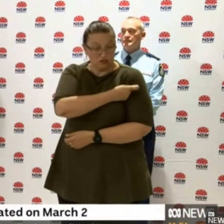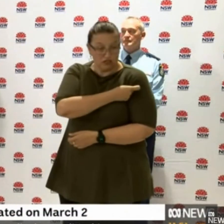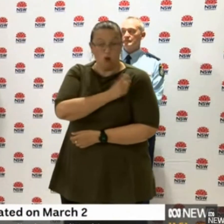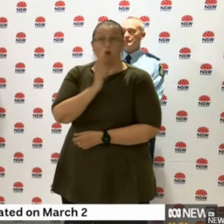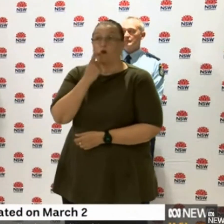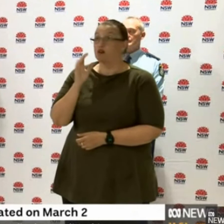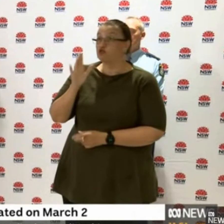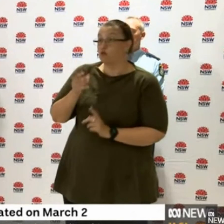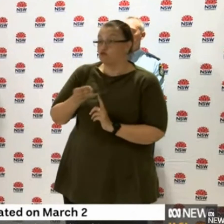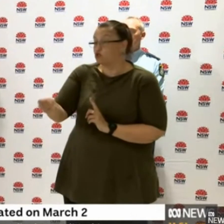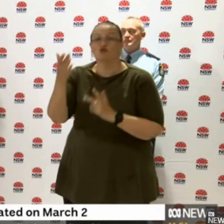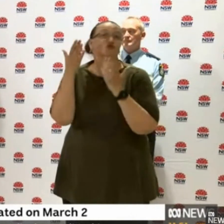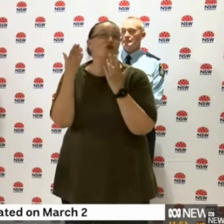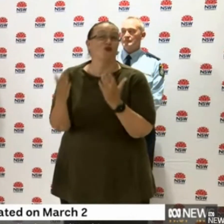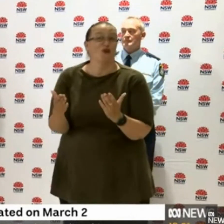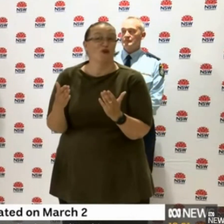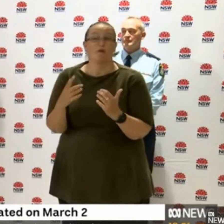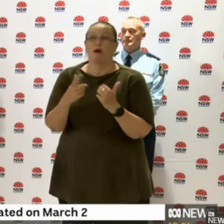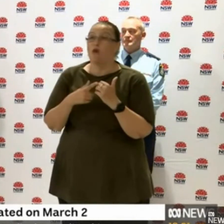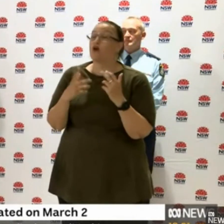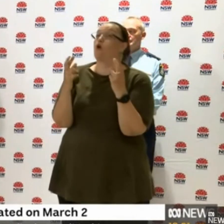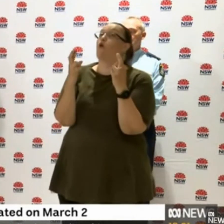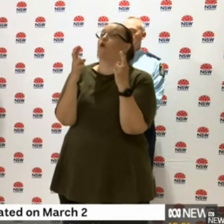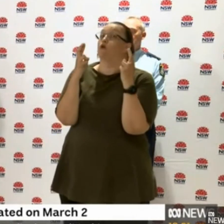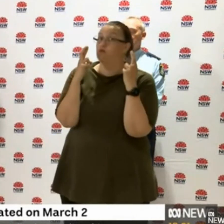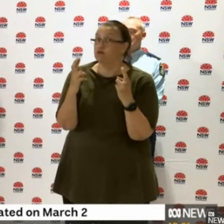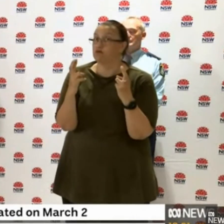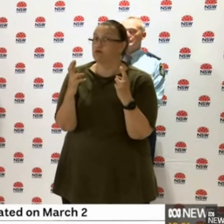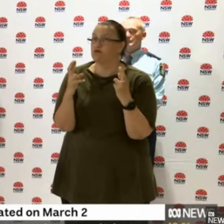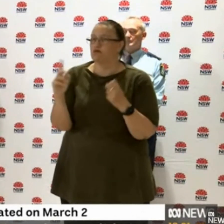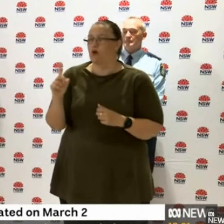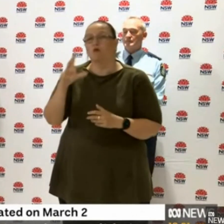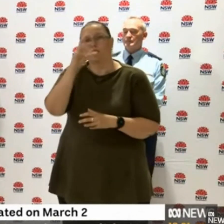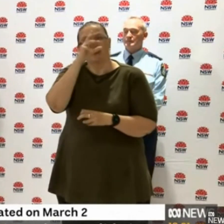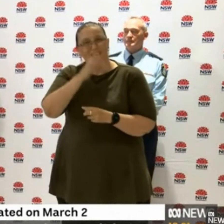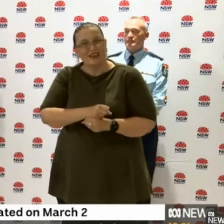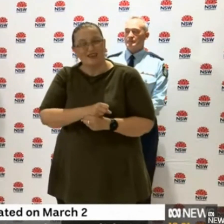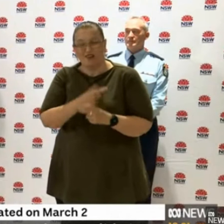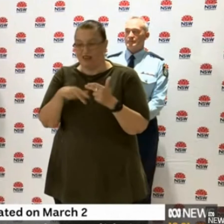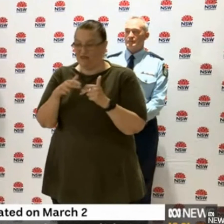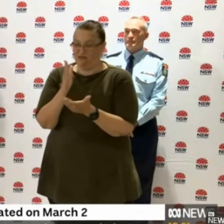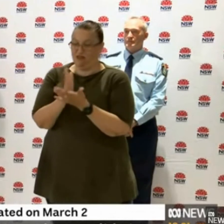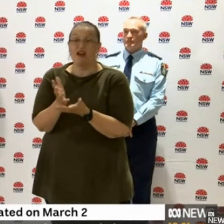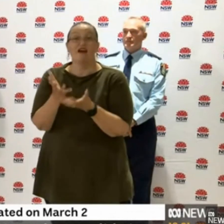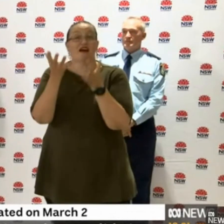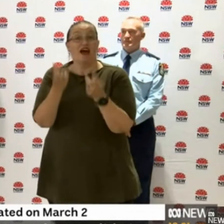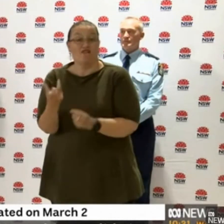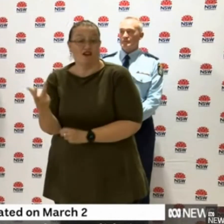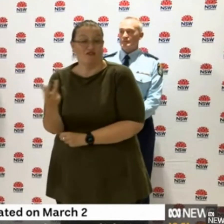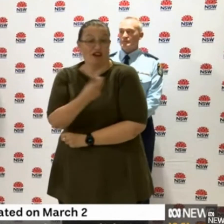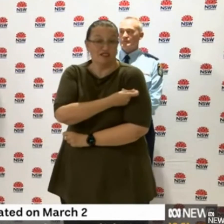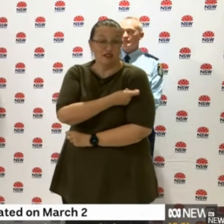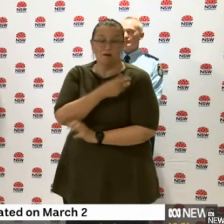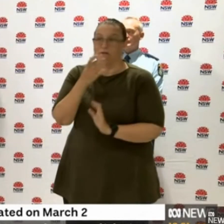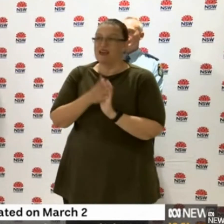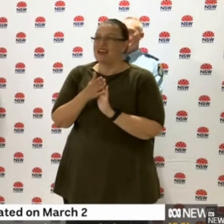but what we would hope for and believe in theoretical terms is that if you are vaccinated, you